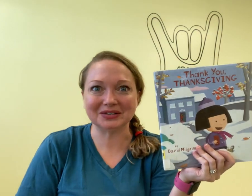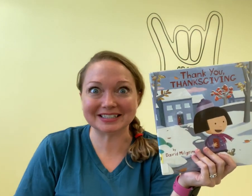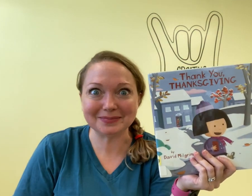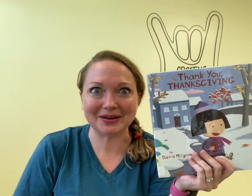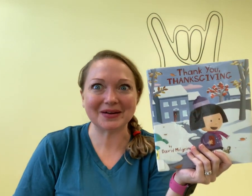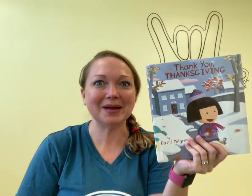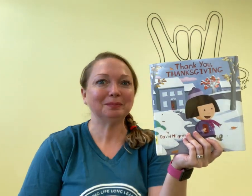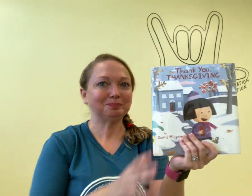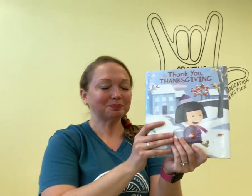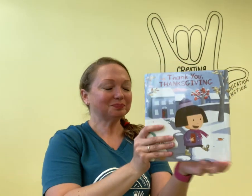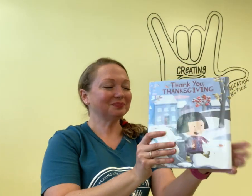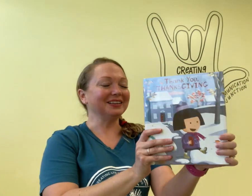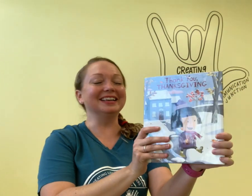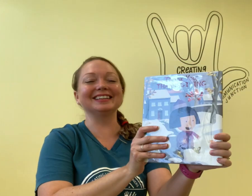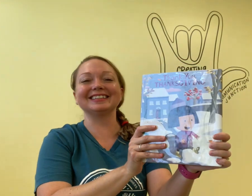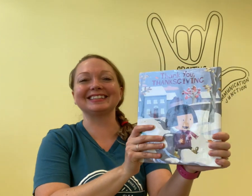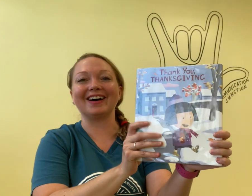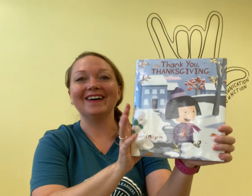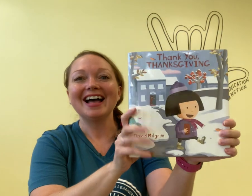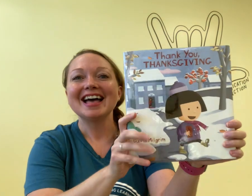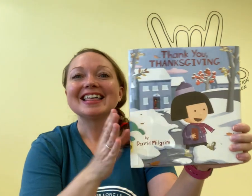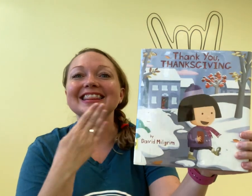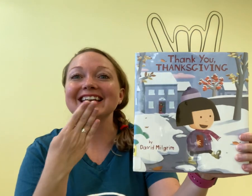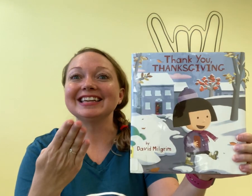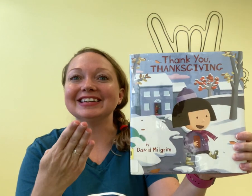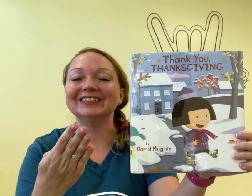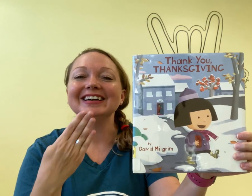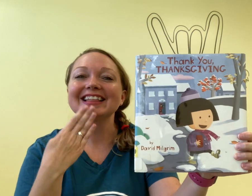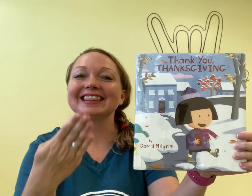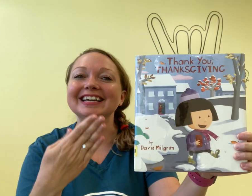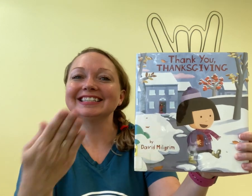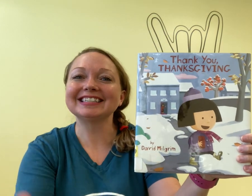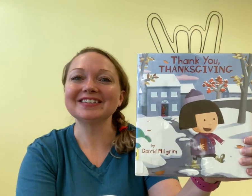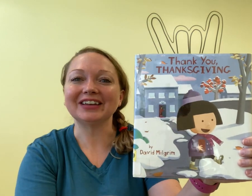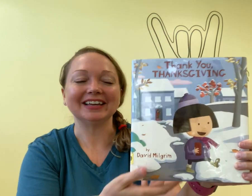see me, okay? So, thank you, Thanksgiving.